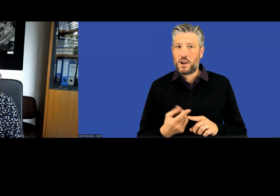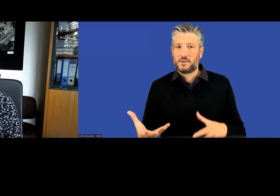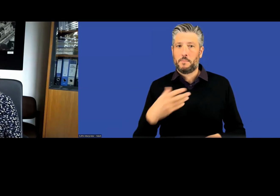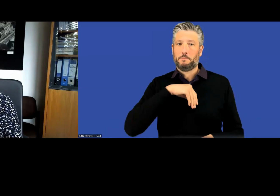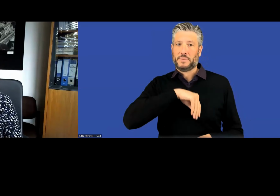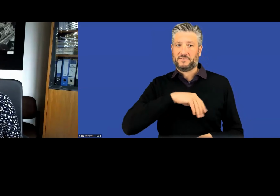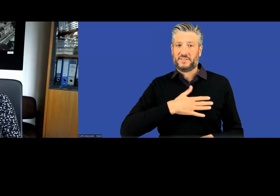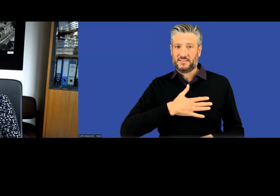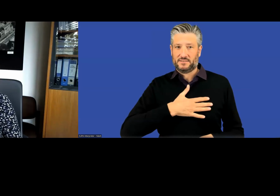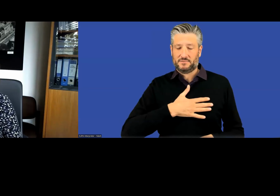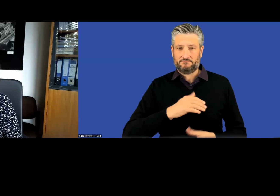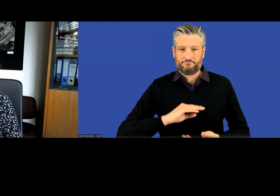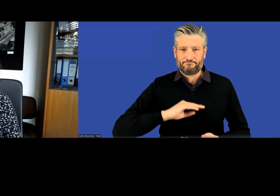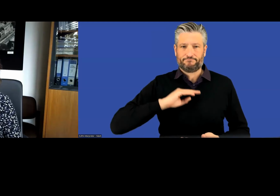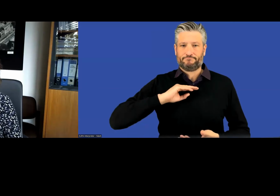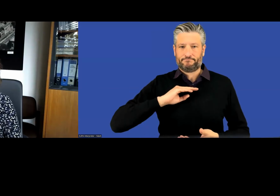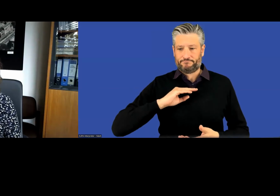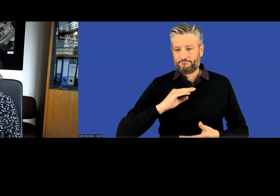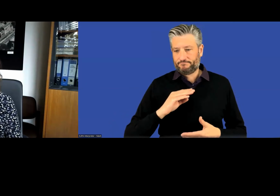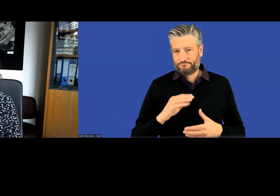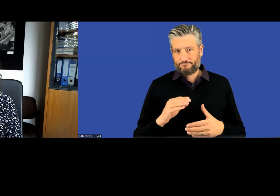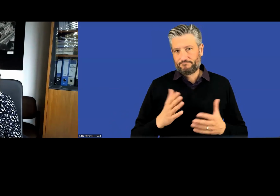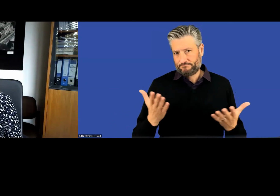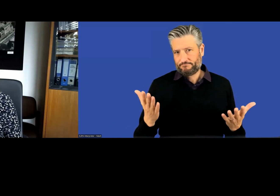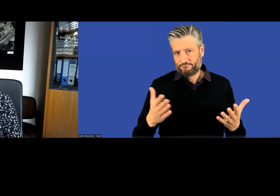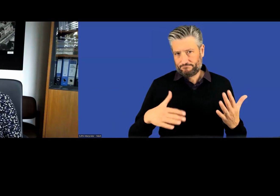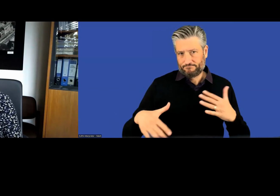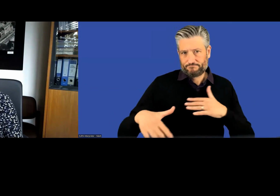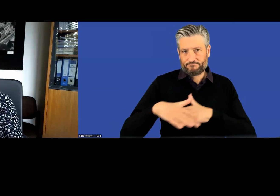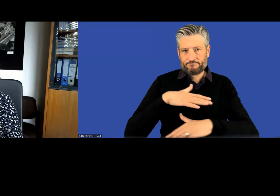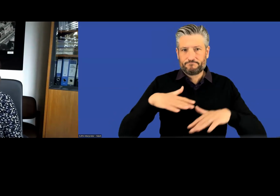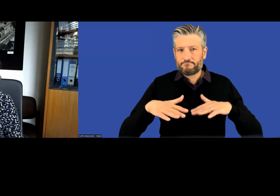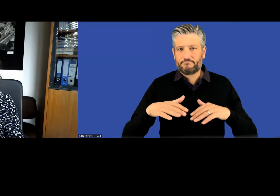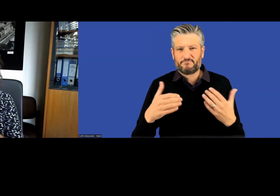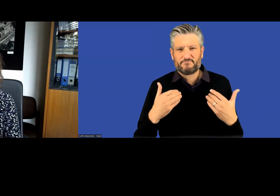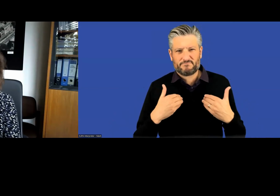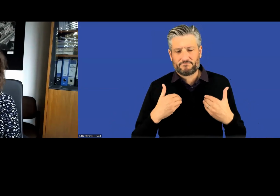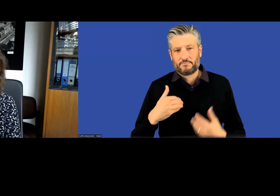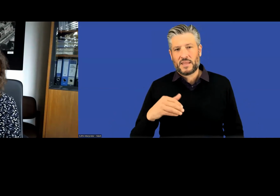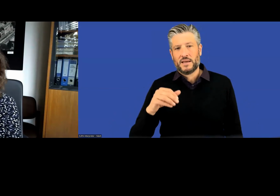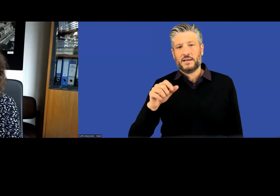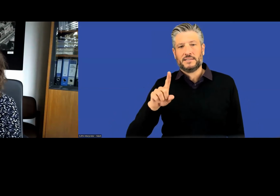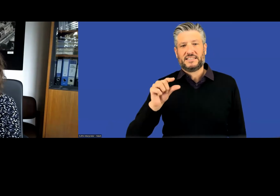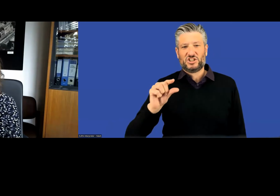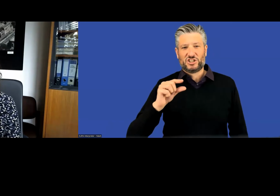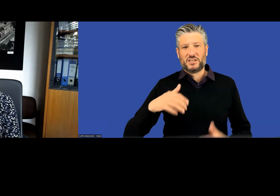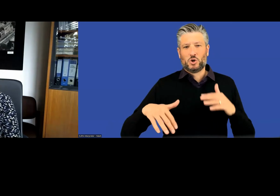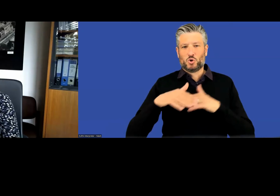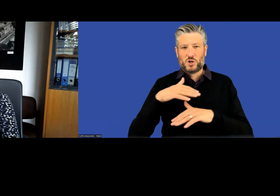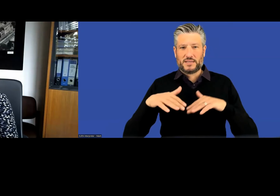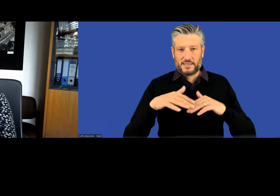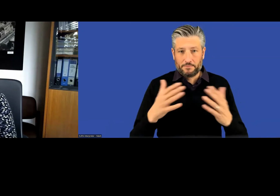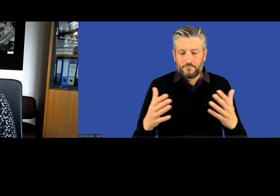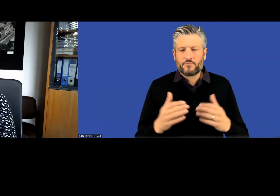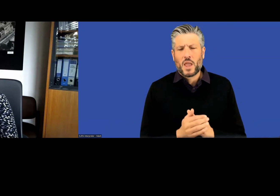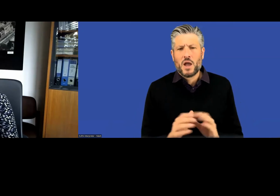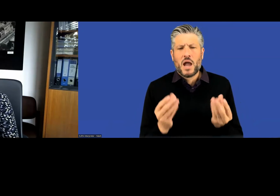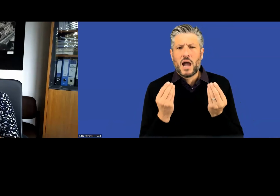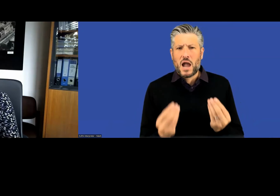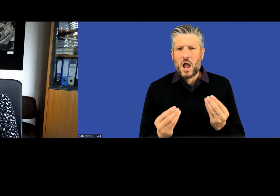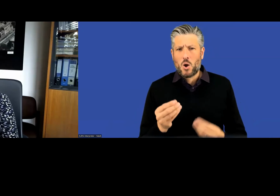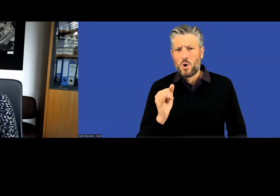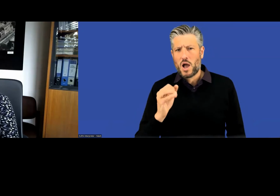lesser degree, I think we could say the Commission is intervening in the following areas. So accessible ICT, making ICT more